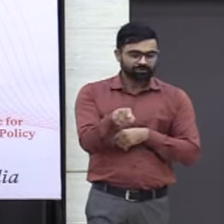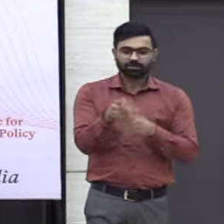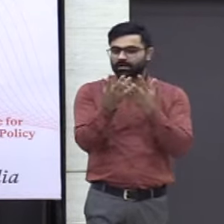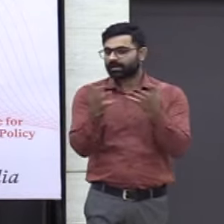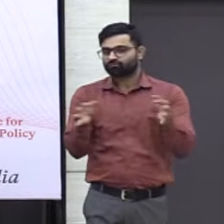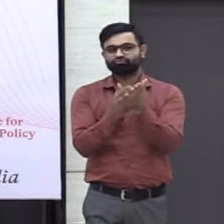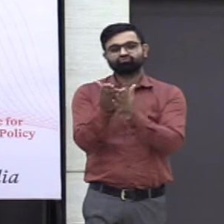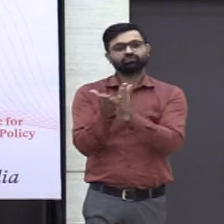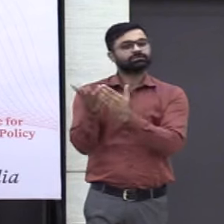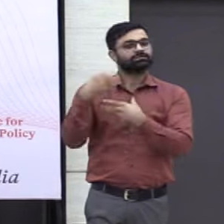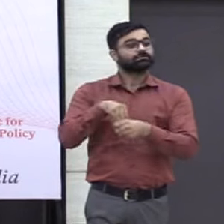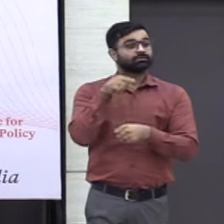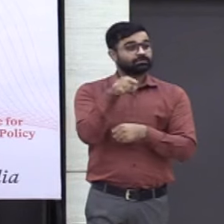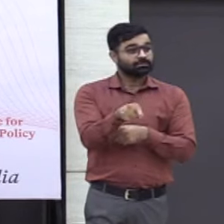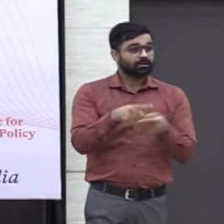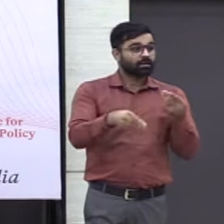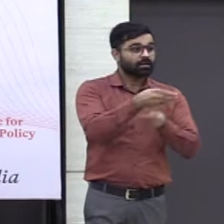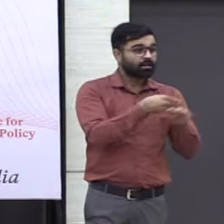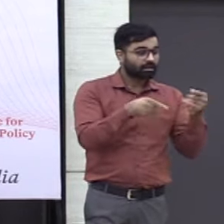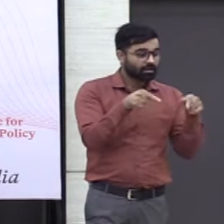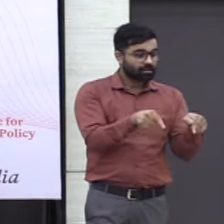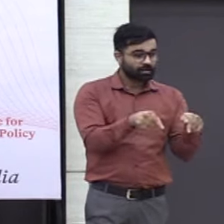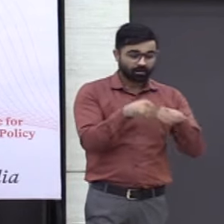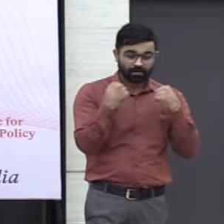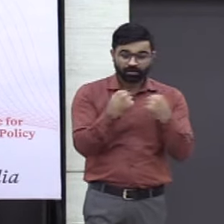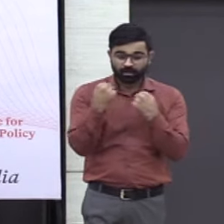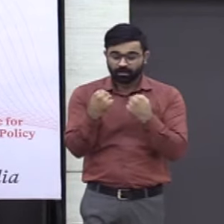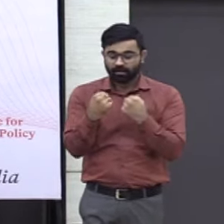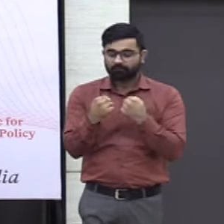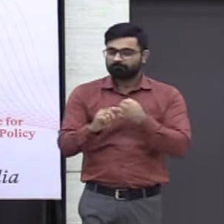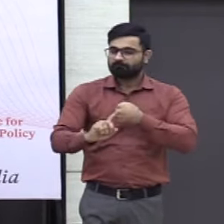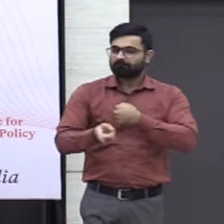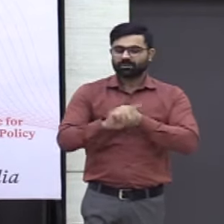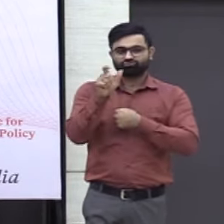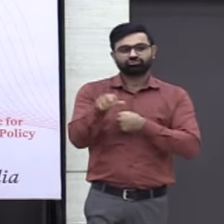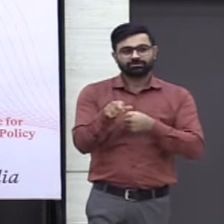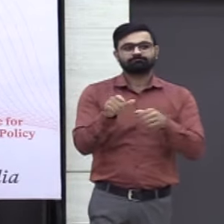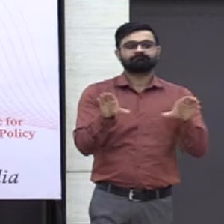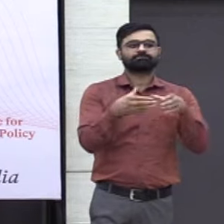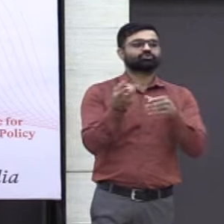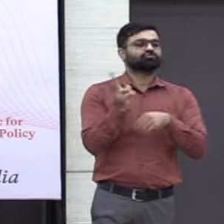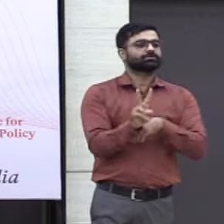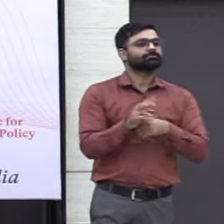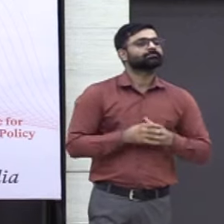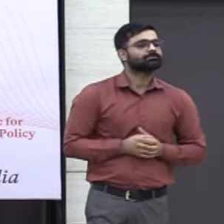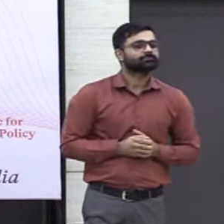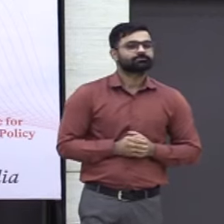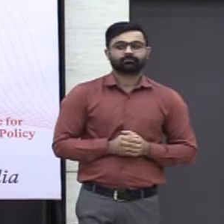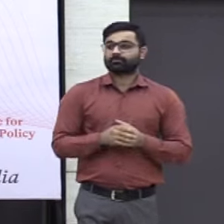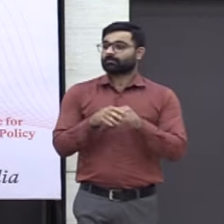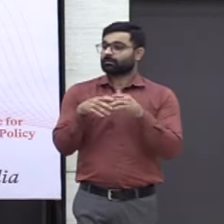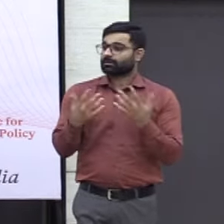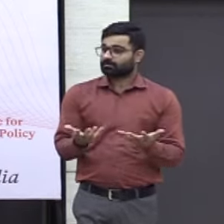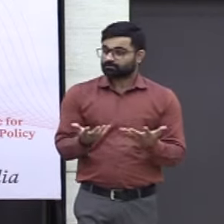any form. So this kind of economic activity, offense, is also organized crime. So in